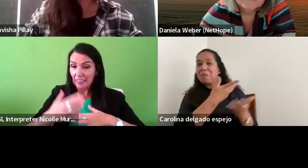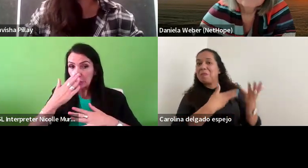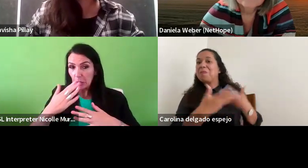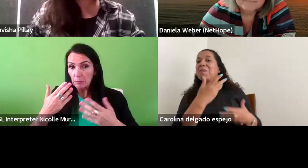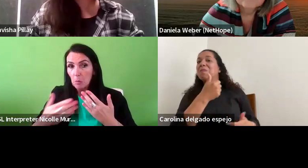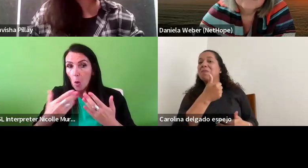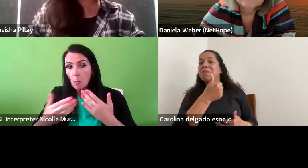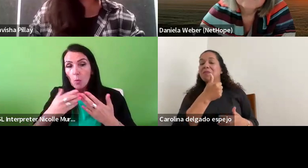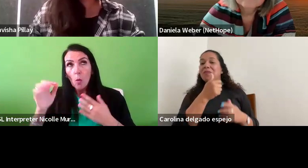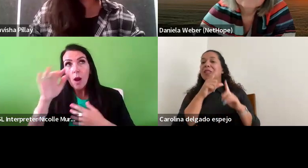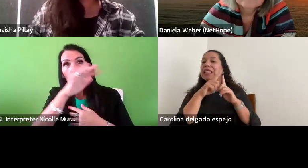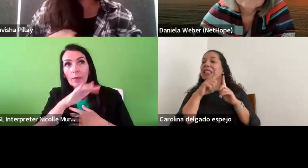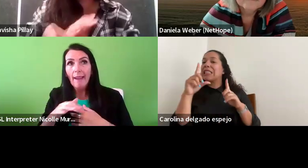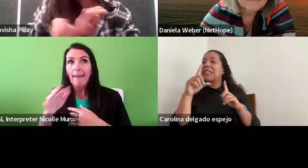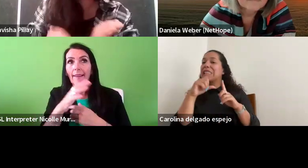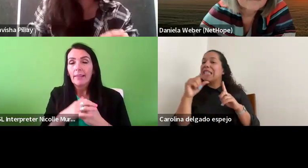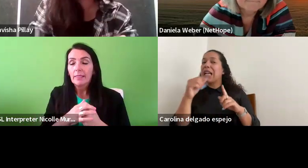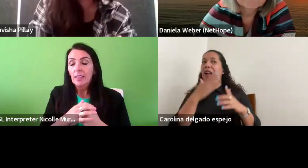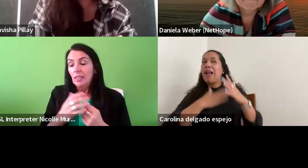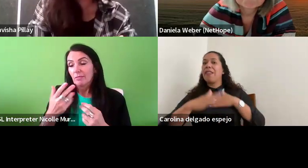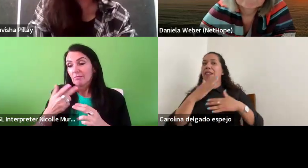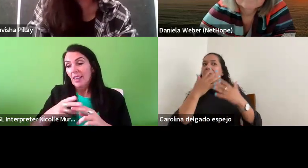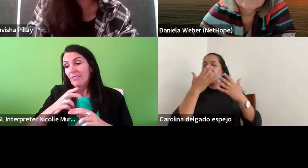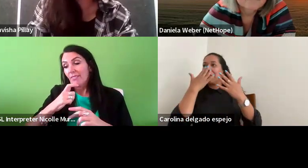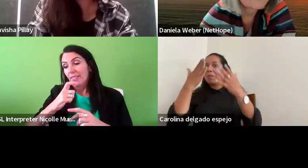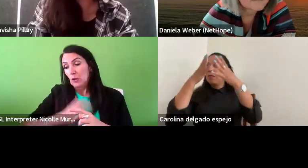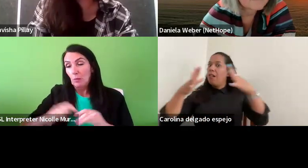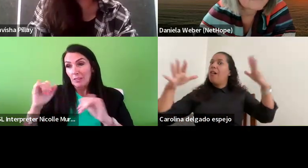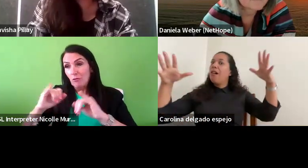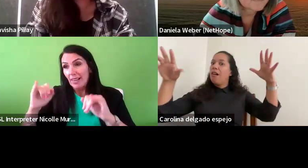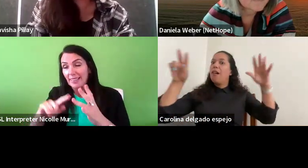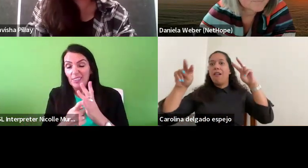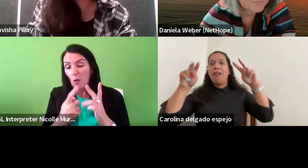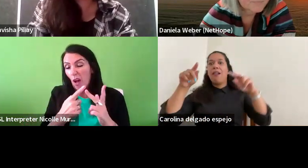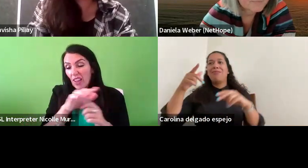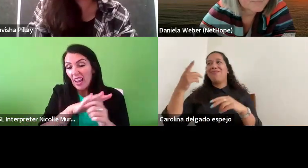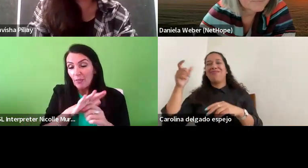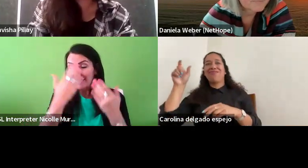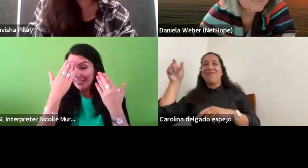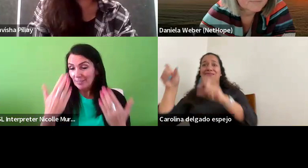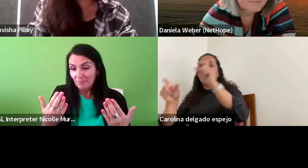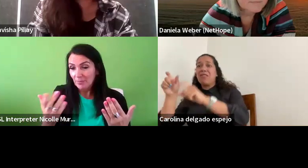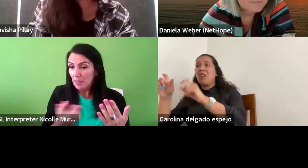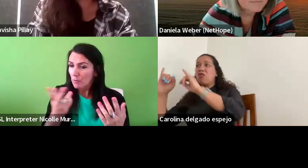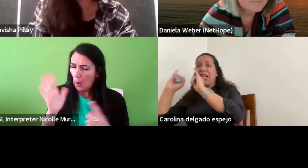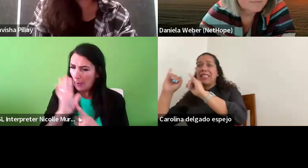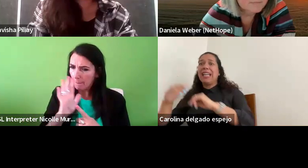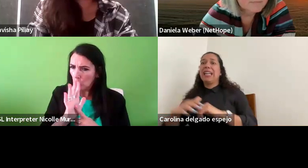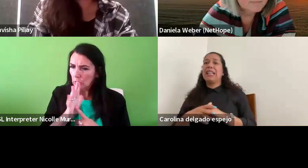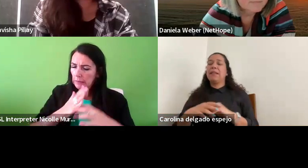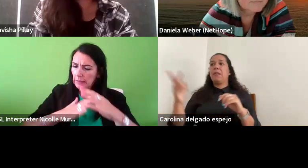we are active in the humanitarian development or other domains as civil society, it really